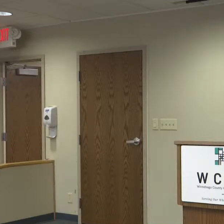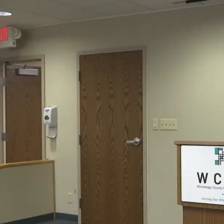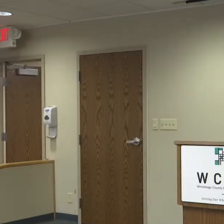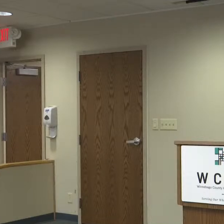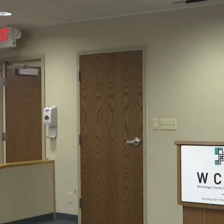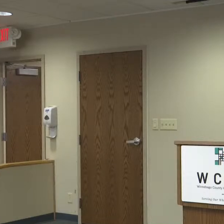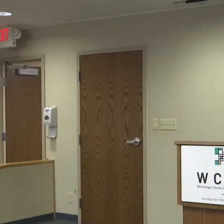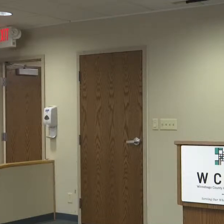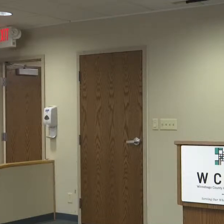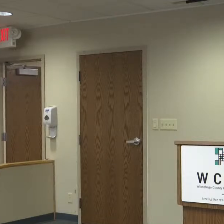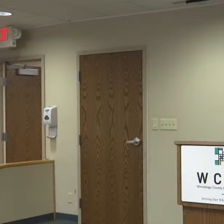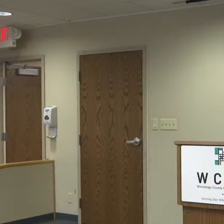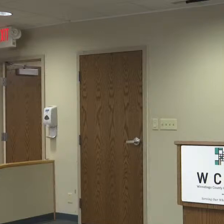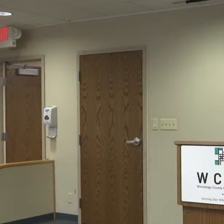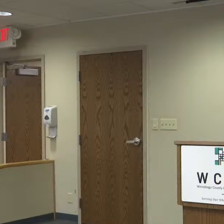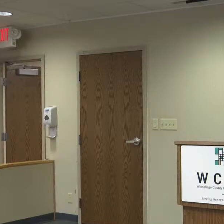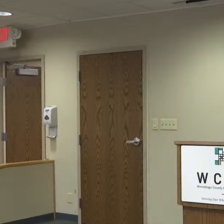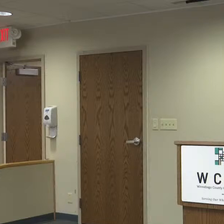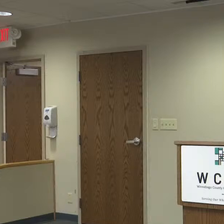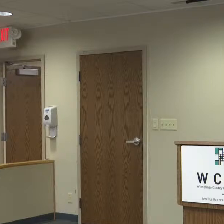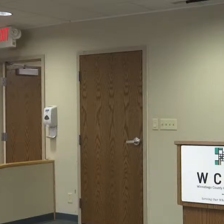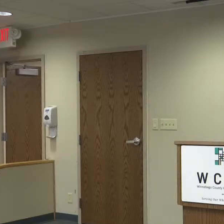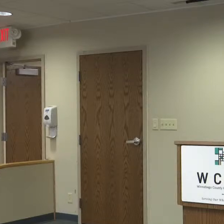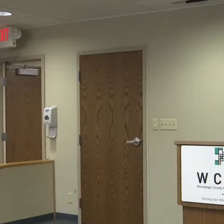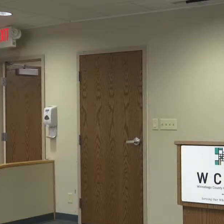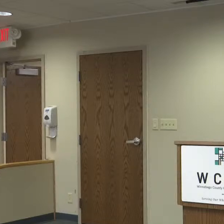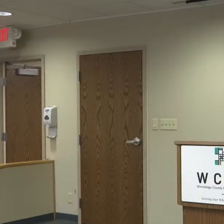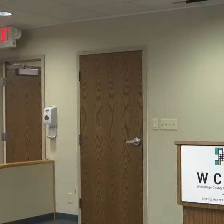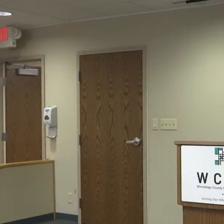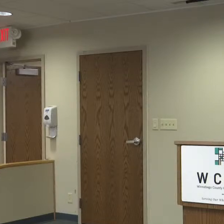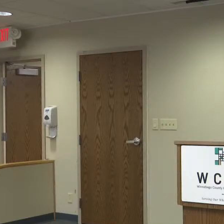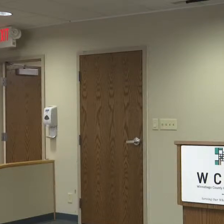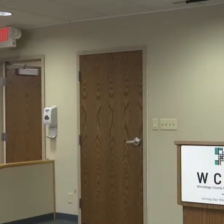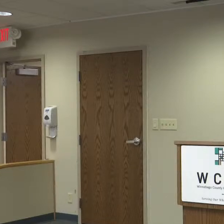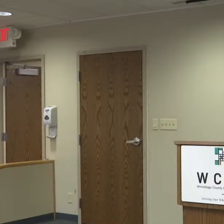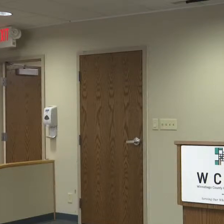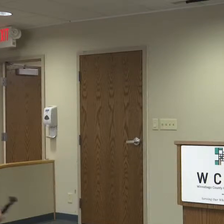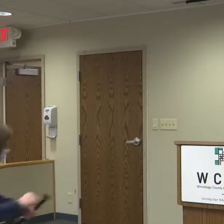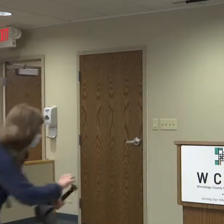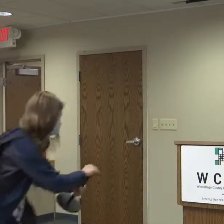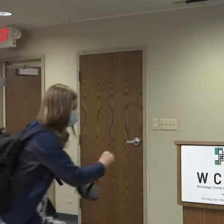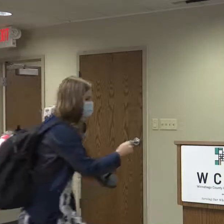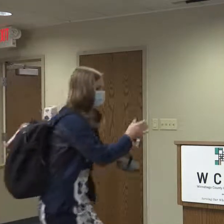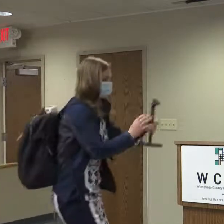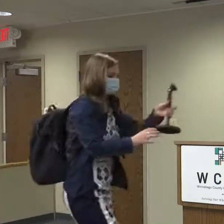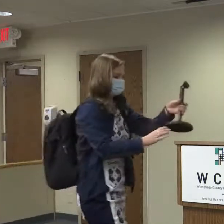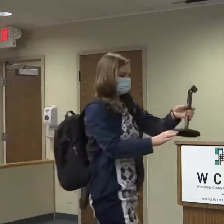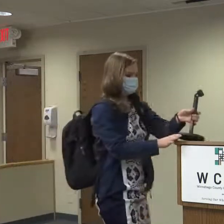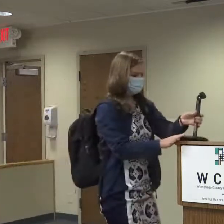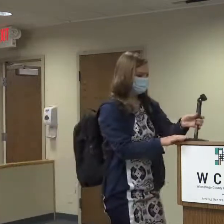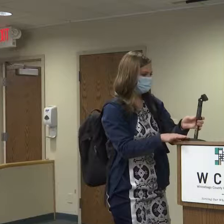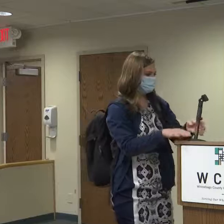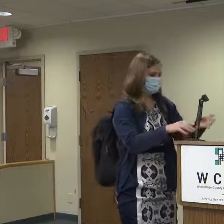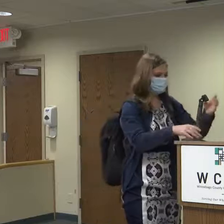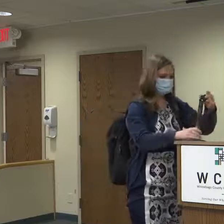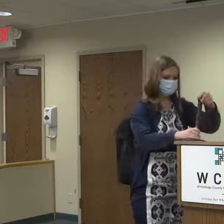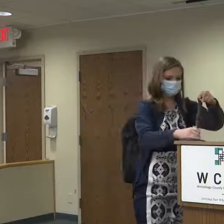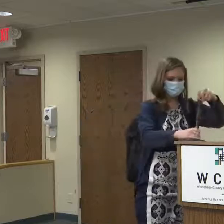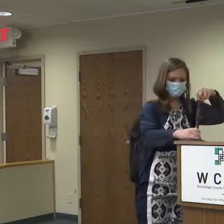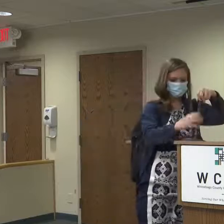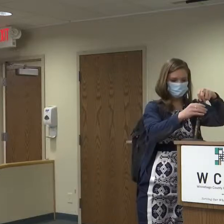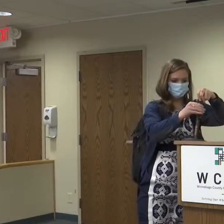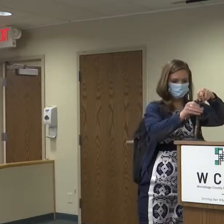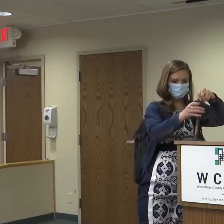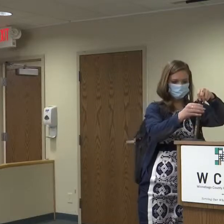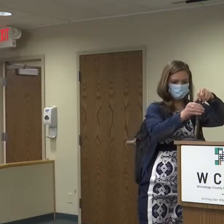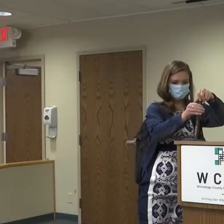that. And then, where do you want? I have questions for Michelle. You want like the, Oh, I didn't know Michelle